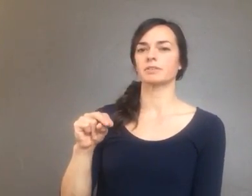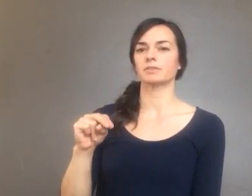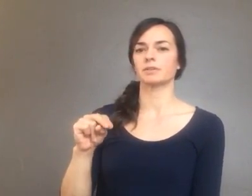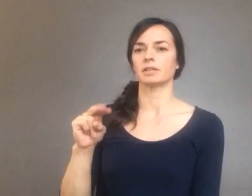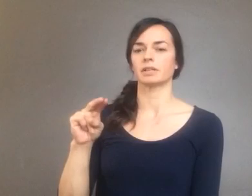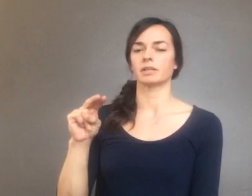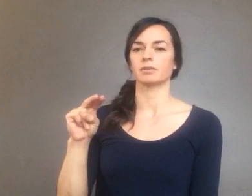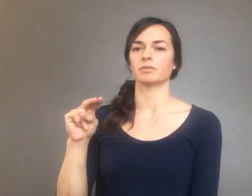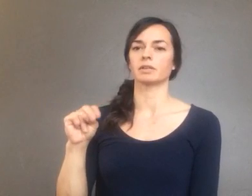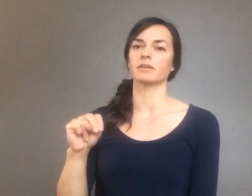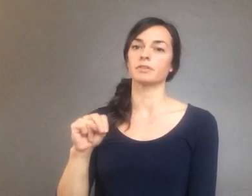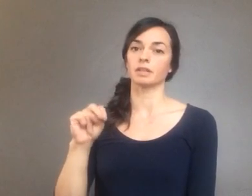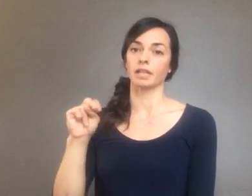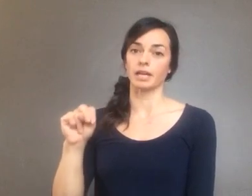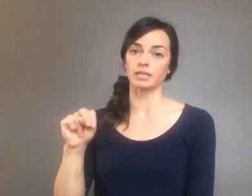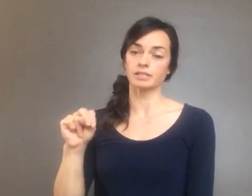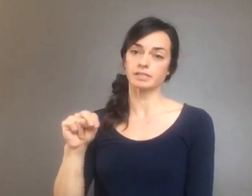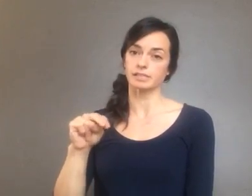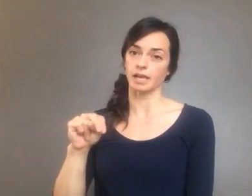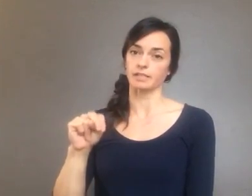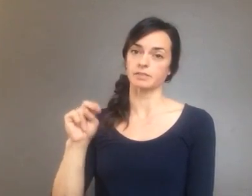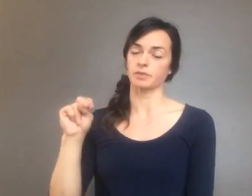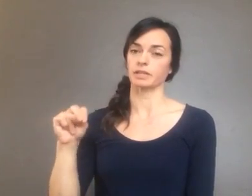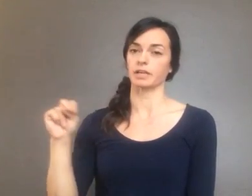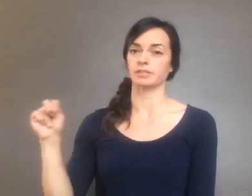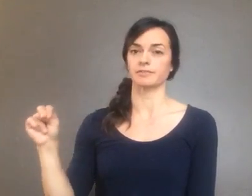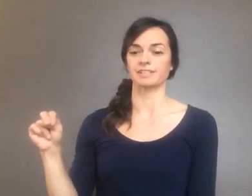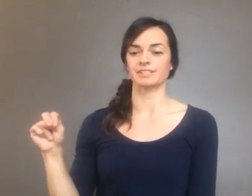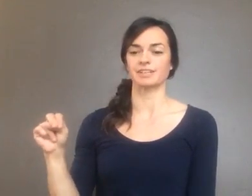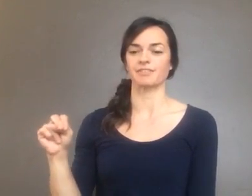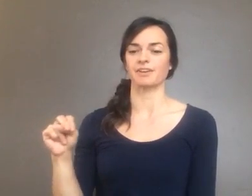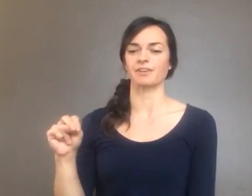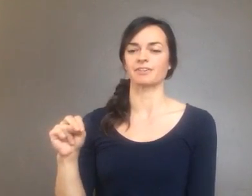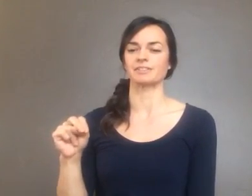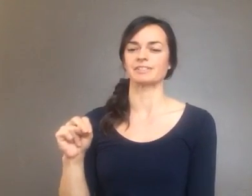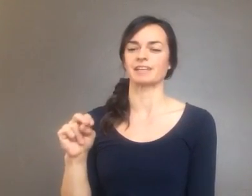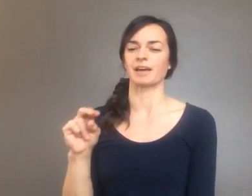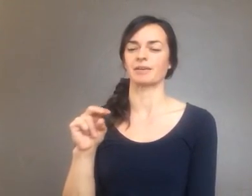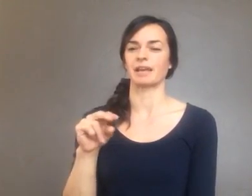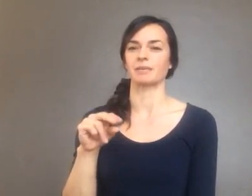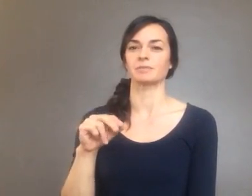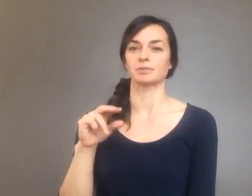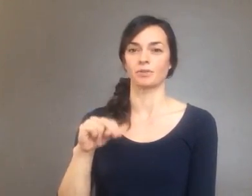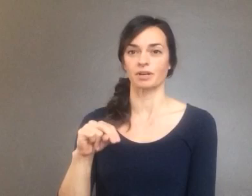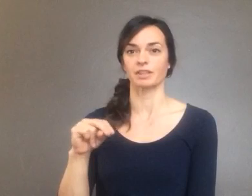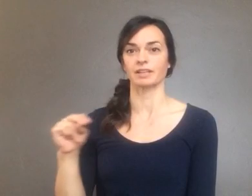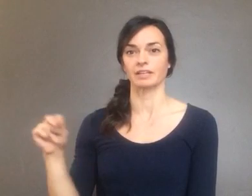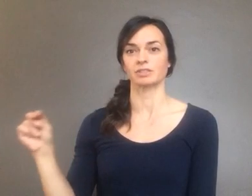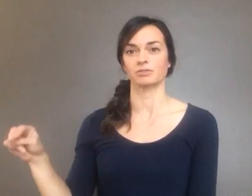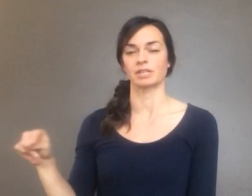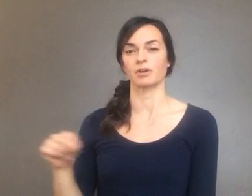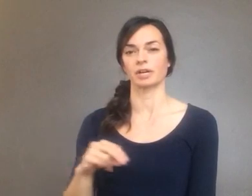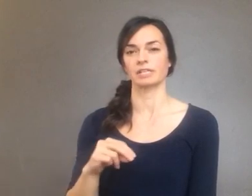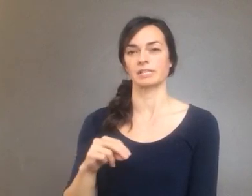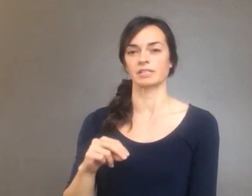to give you the letters, the signs for the letters of each of those names, North Atlantic Treaty